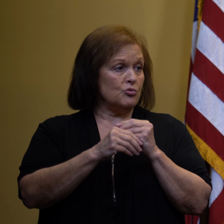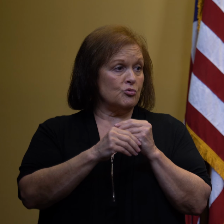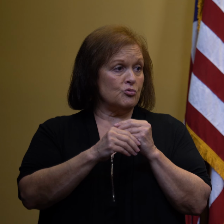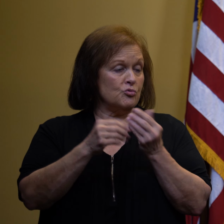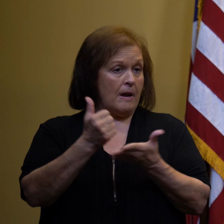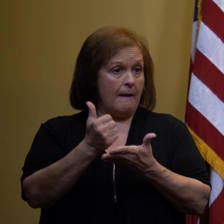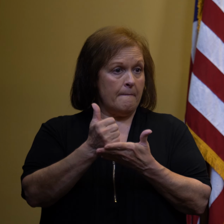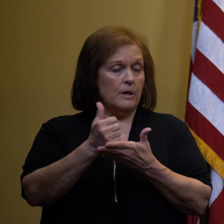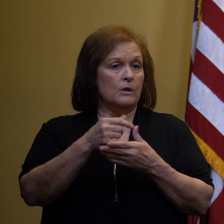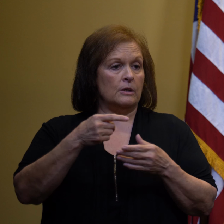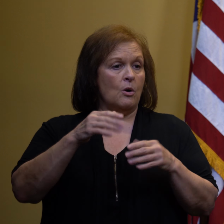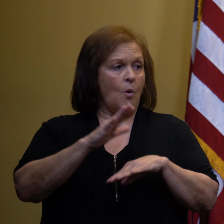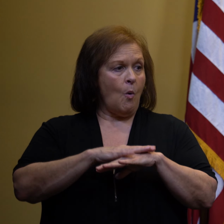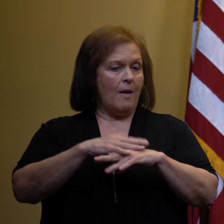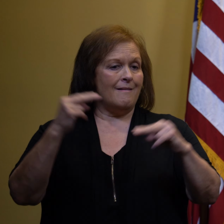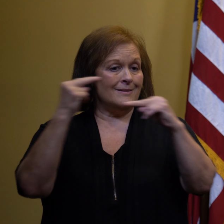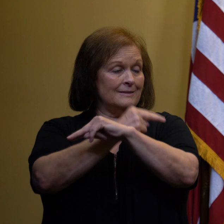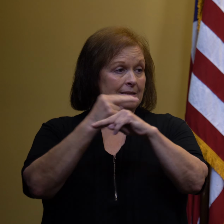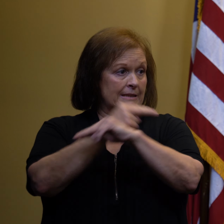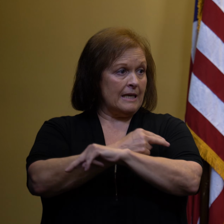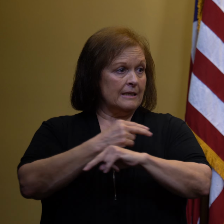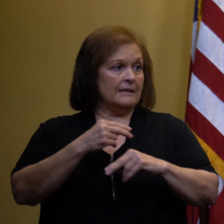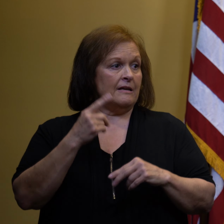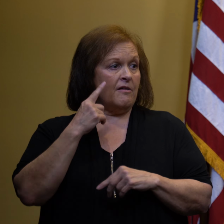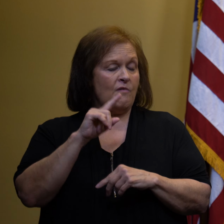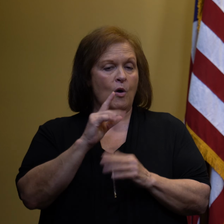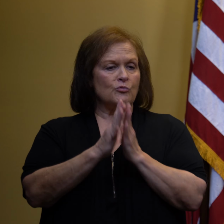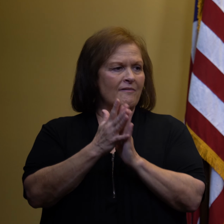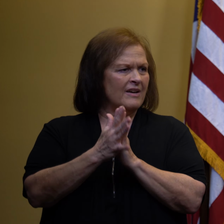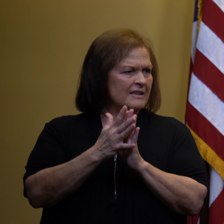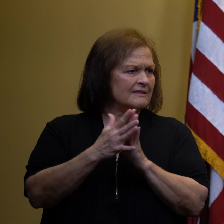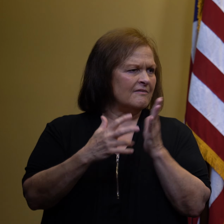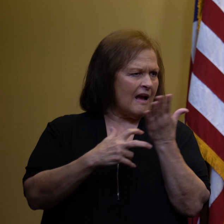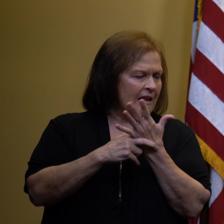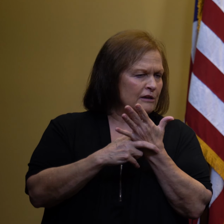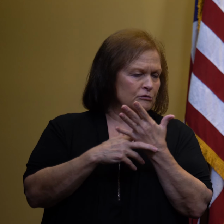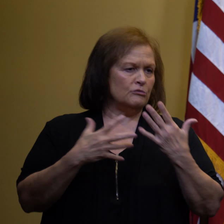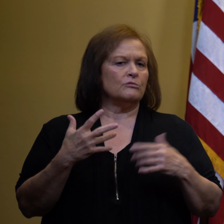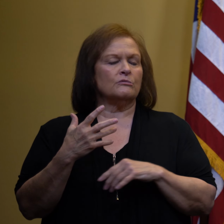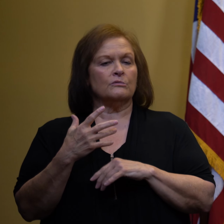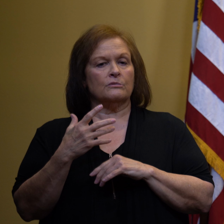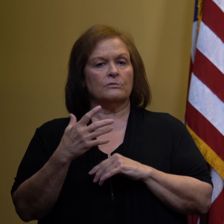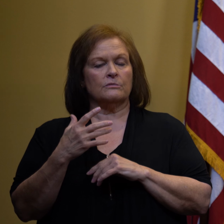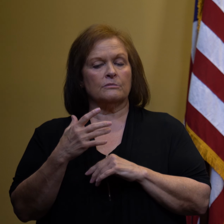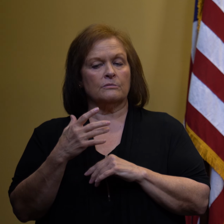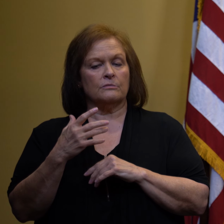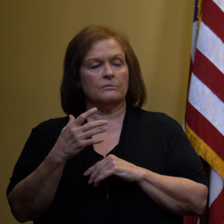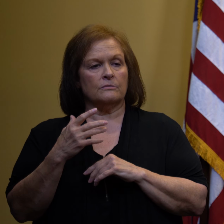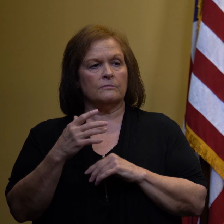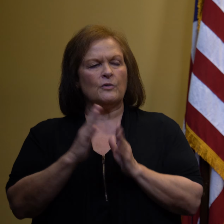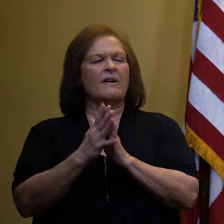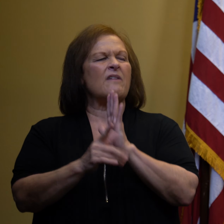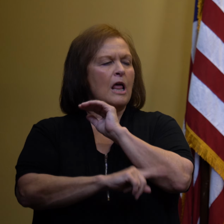along our interstate, as well as traffic violations and the like. We have also